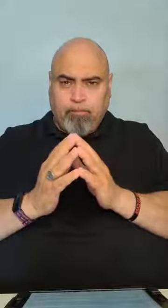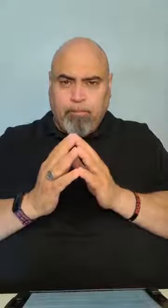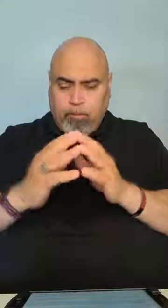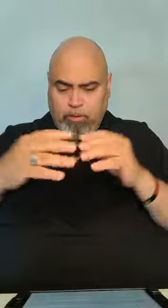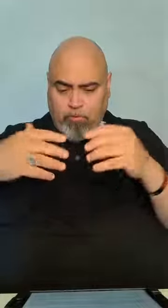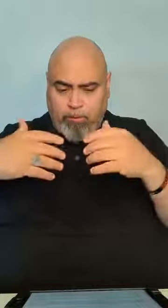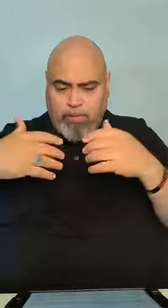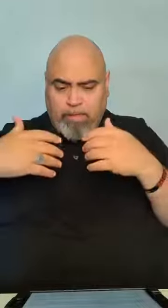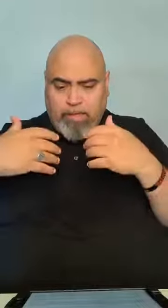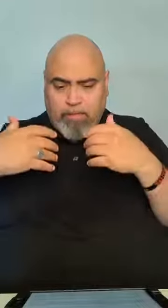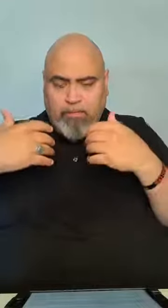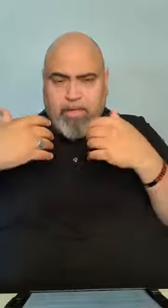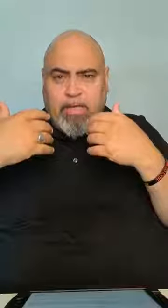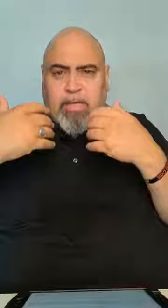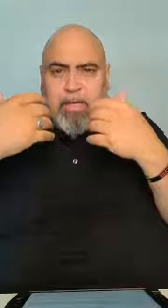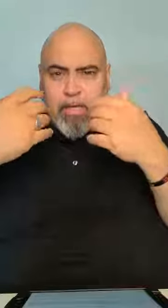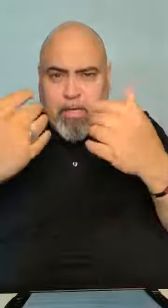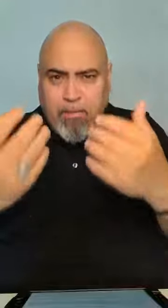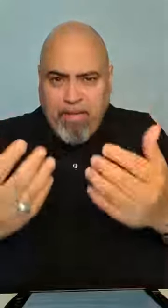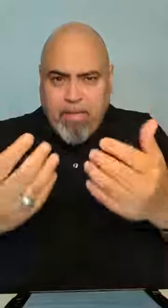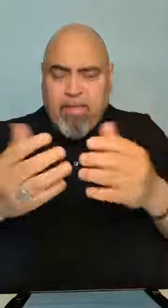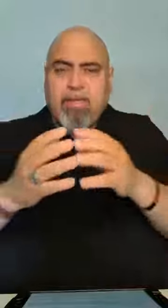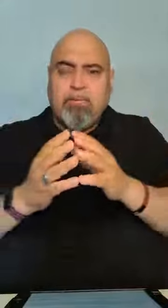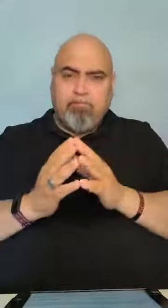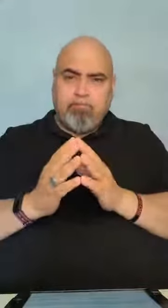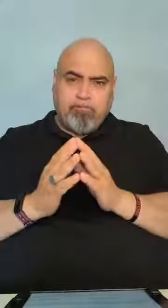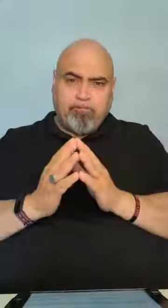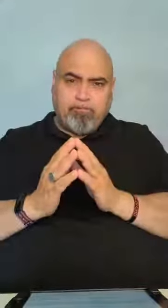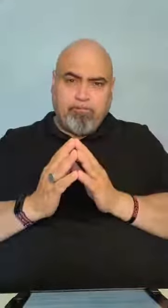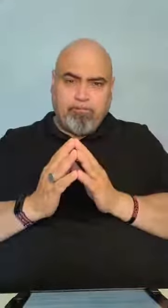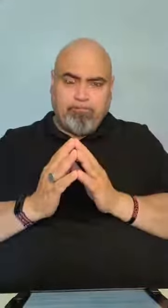It was a representation of a commandment.